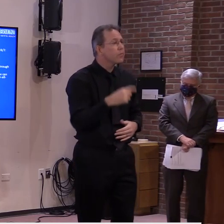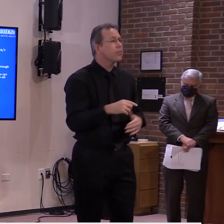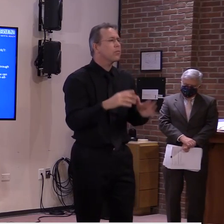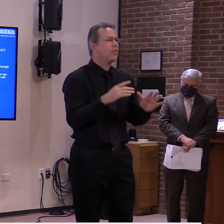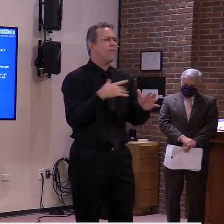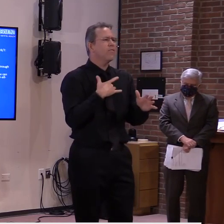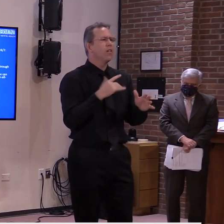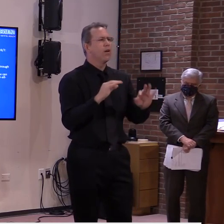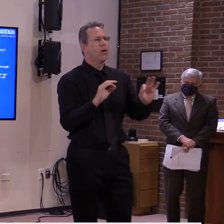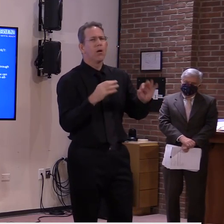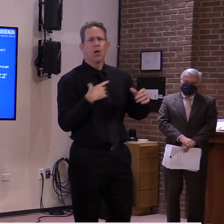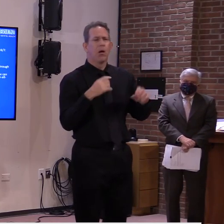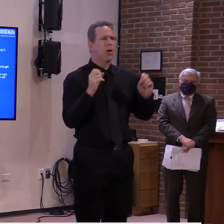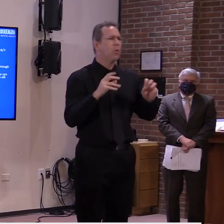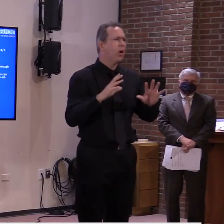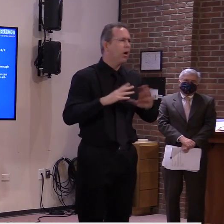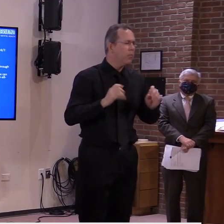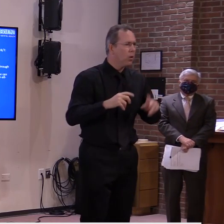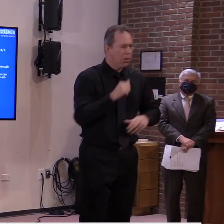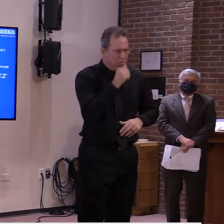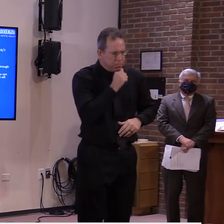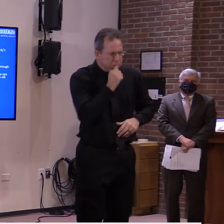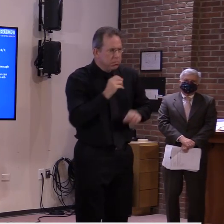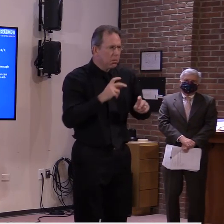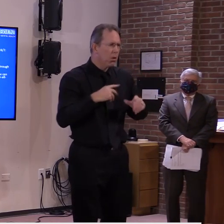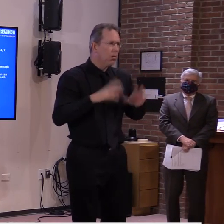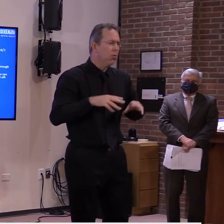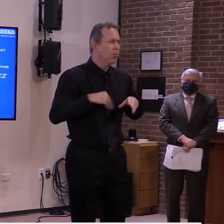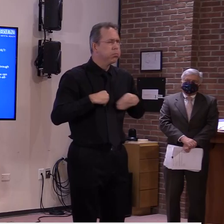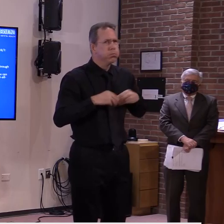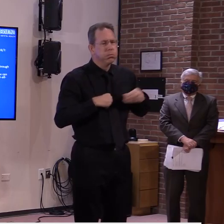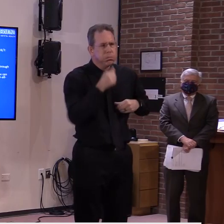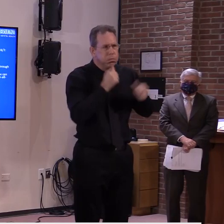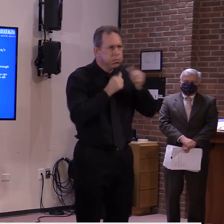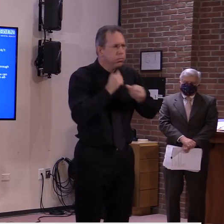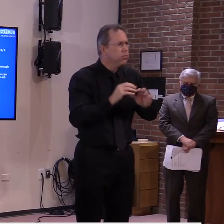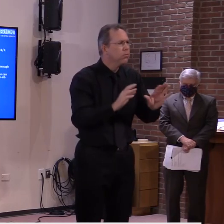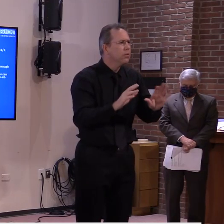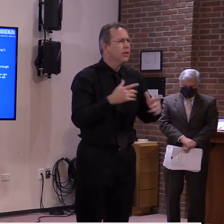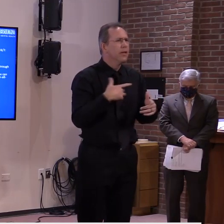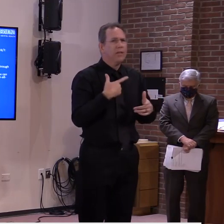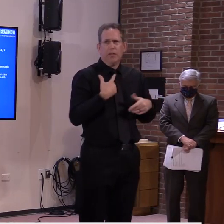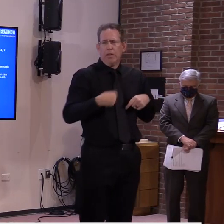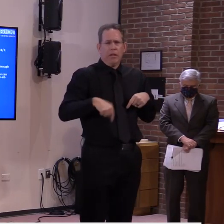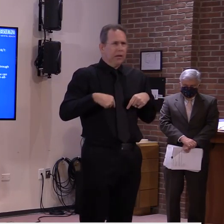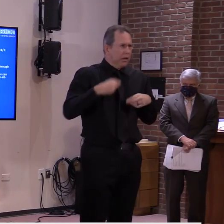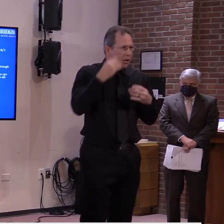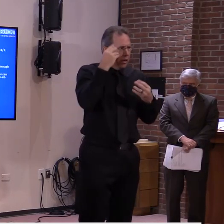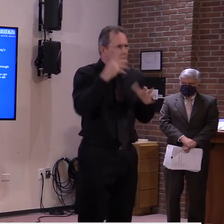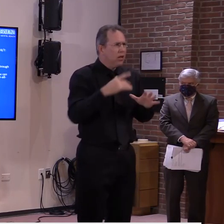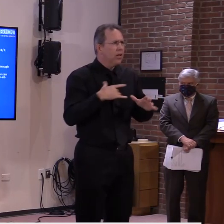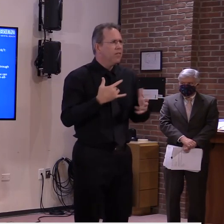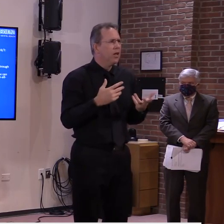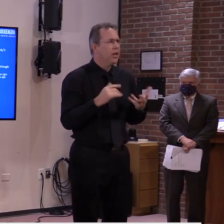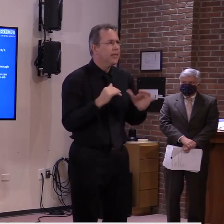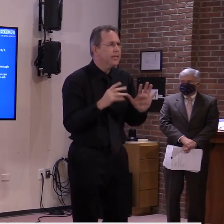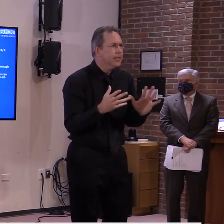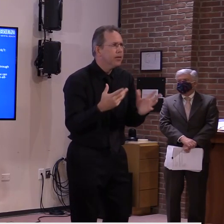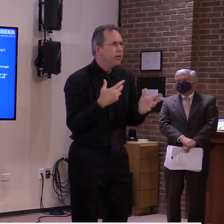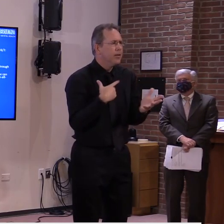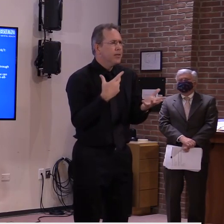valid reasons to be worried, overwhelmed, anxious, and exhausted. And if these feelings are beginning to impact you, seeking